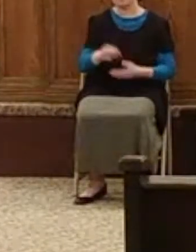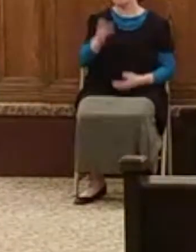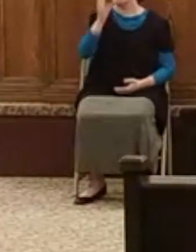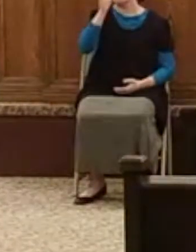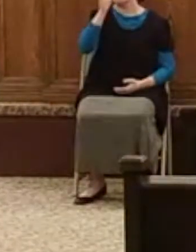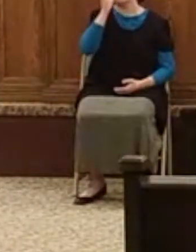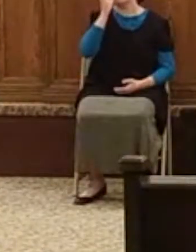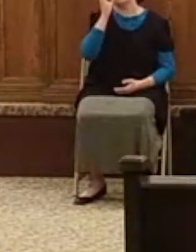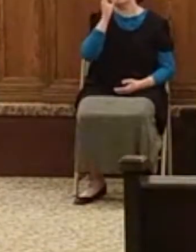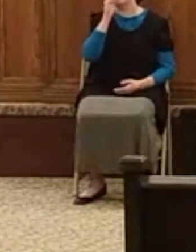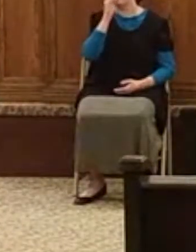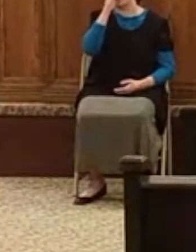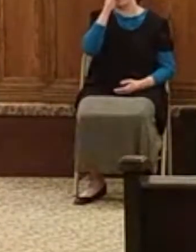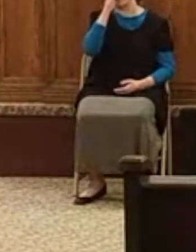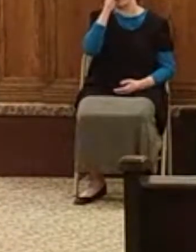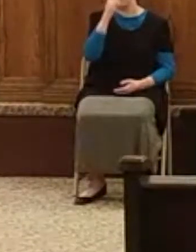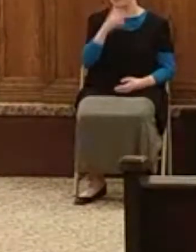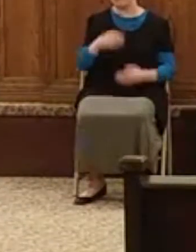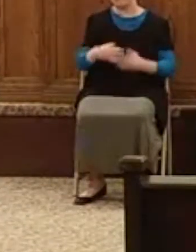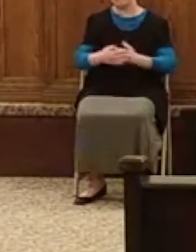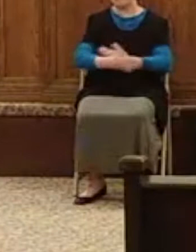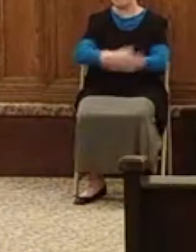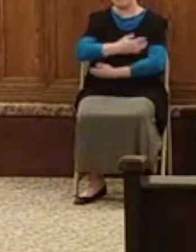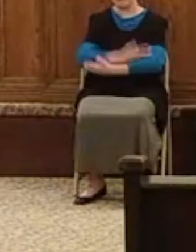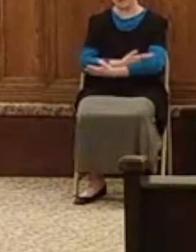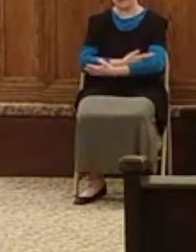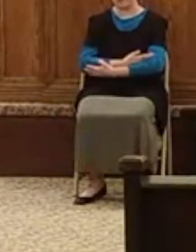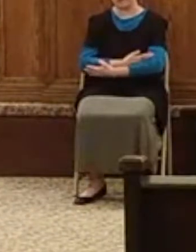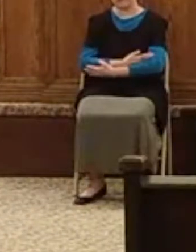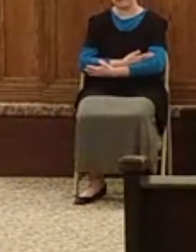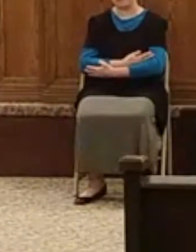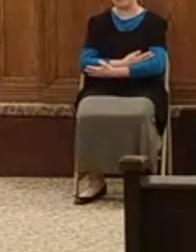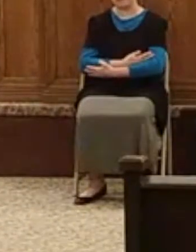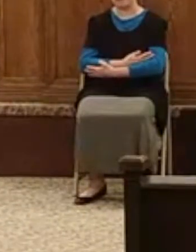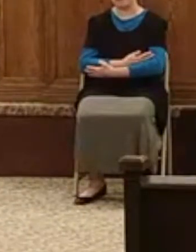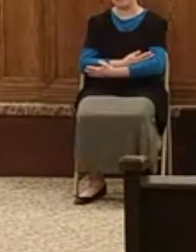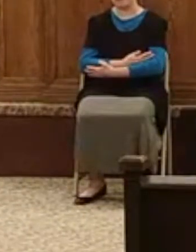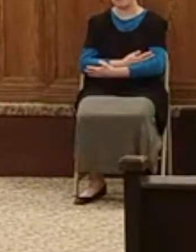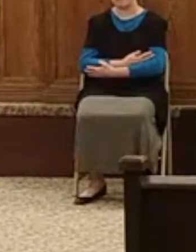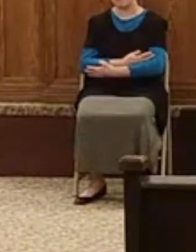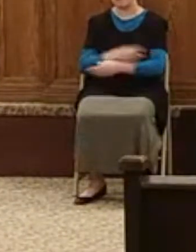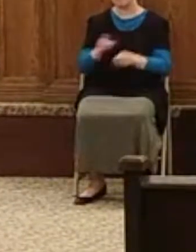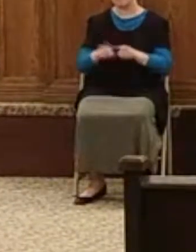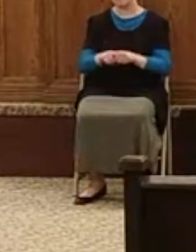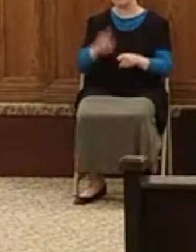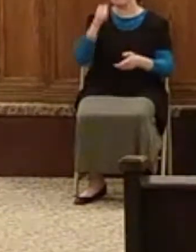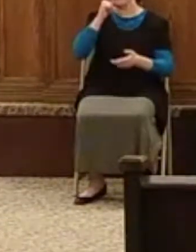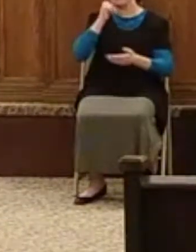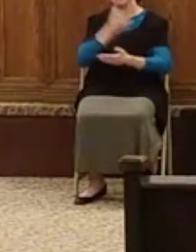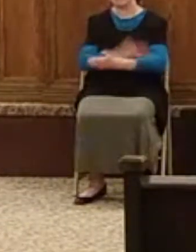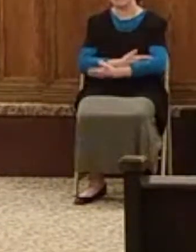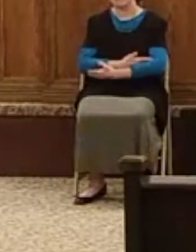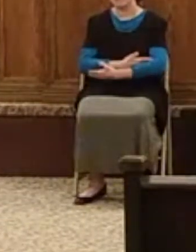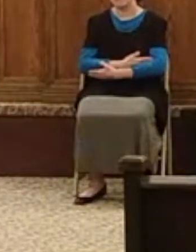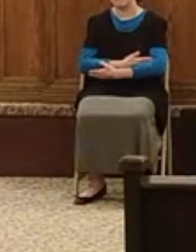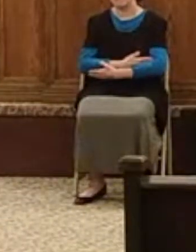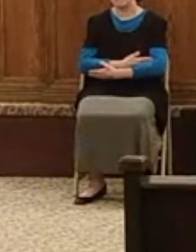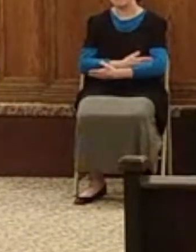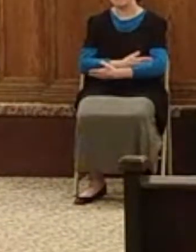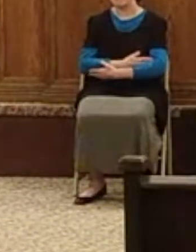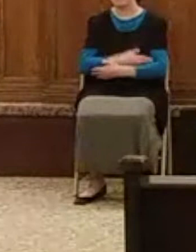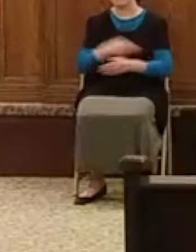of his own cup and lay in his bosom and was unto him as a daughter. And there came